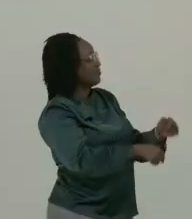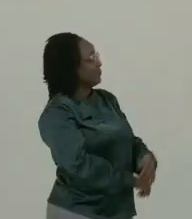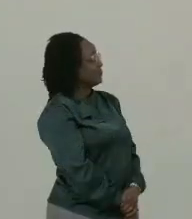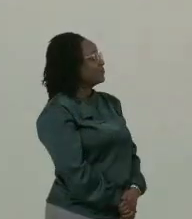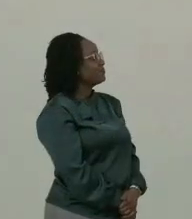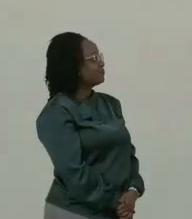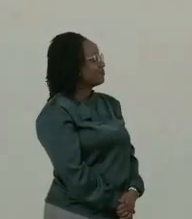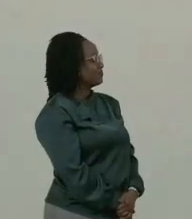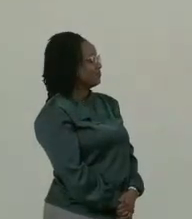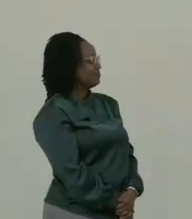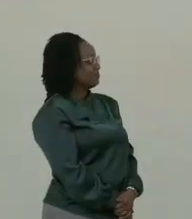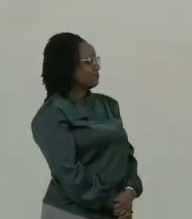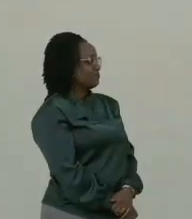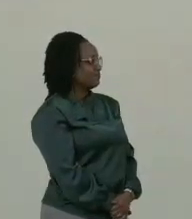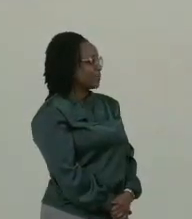Just continue.